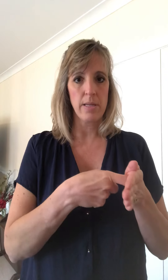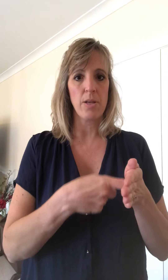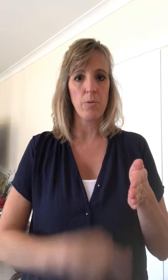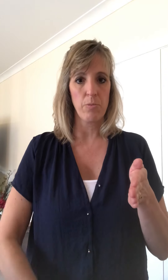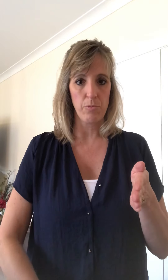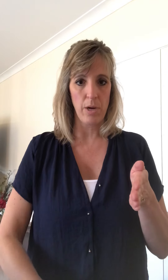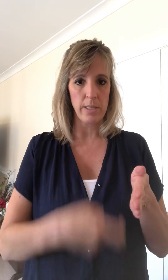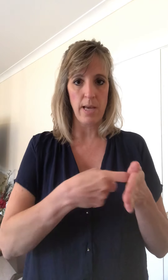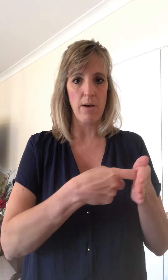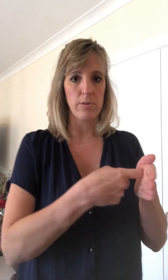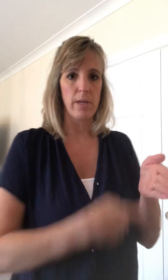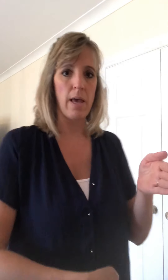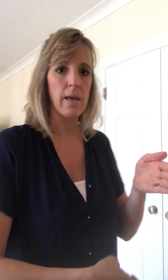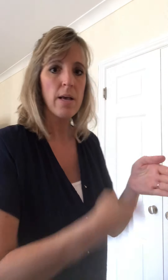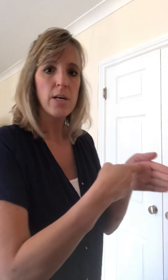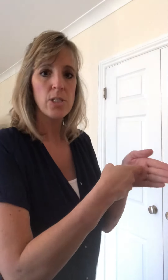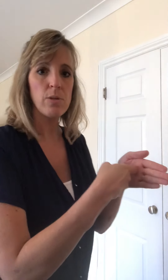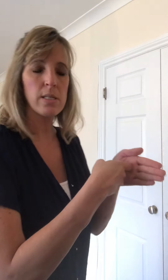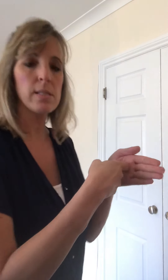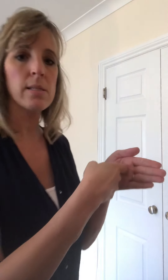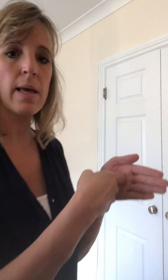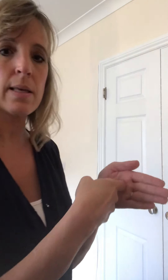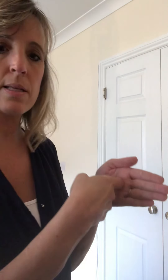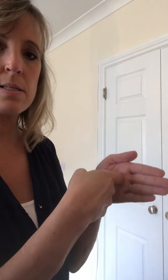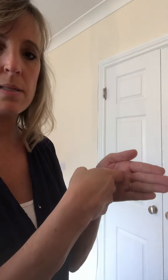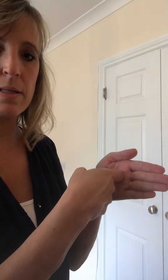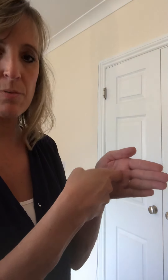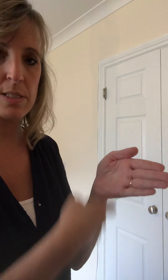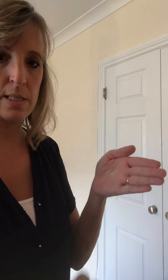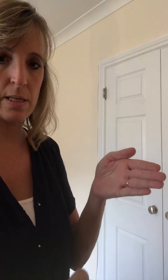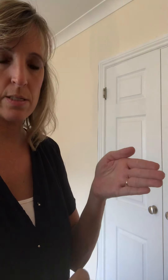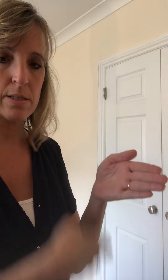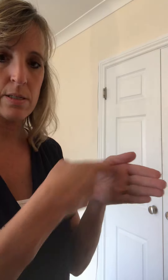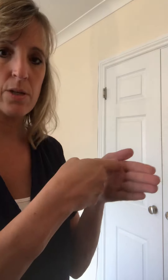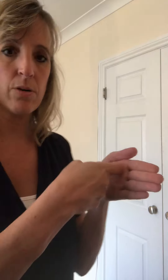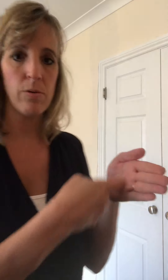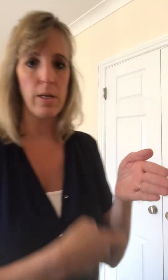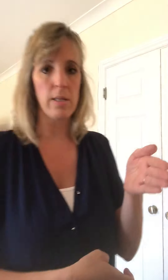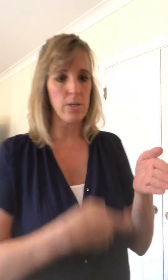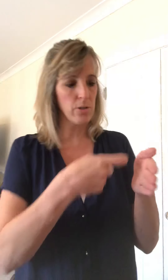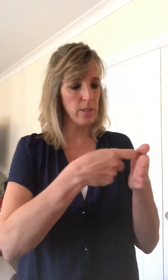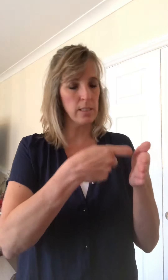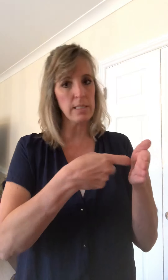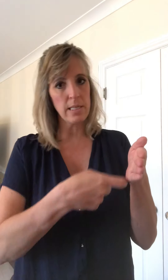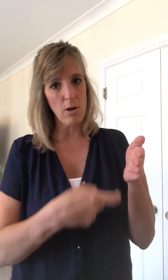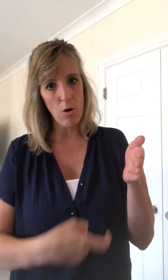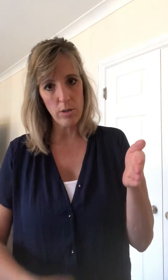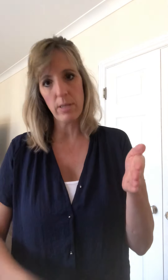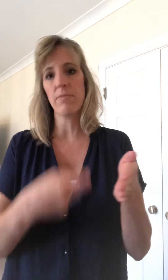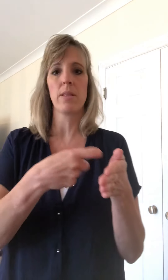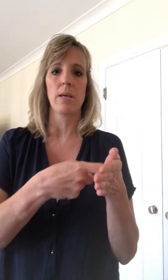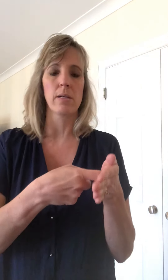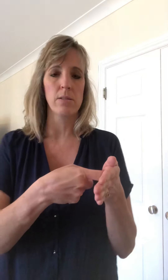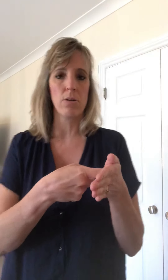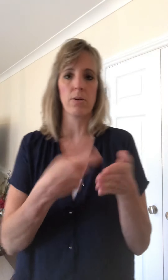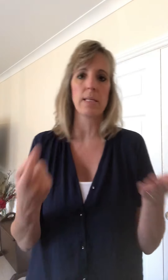and you run it down, okay? So this is like the receipt, you know, it's listing all of the things on there. That's how